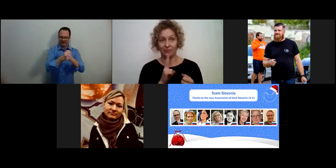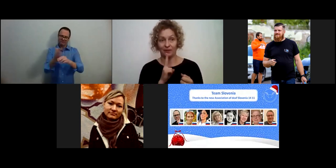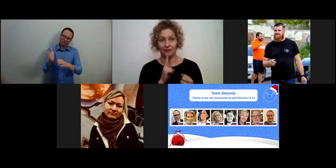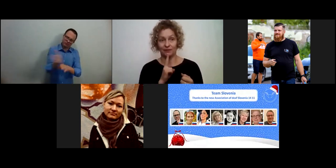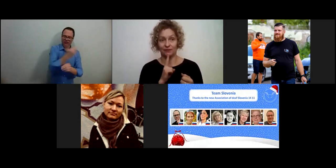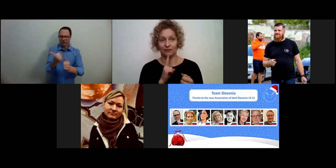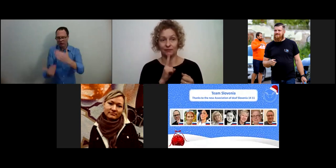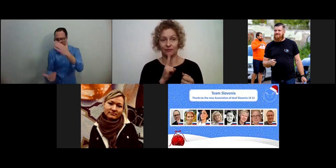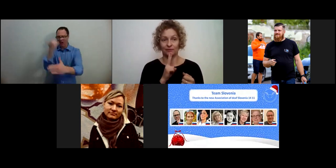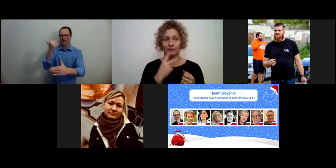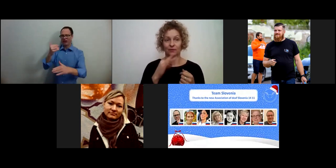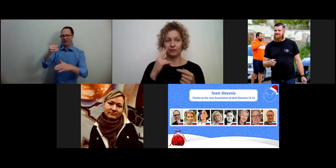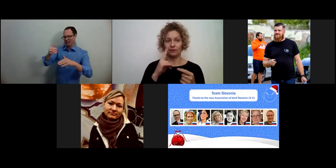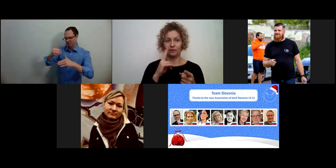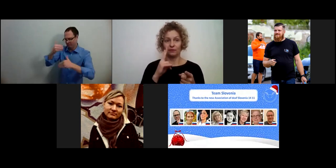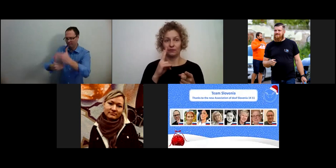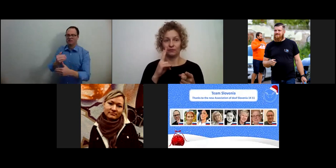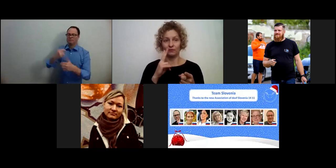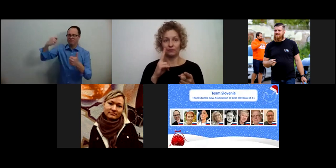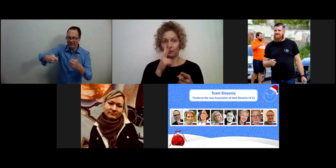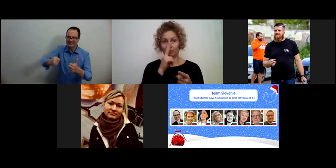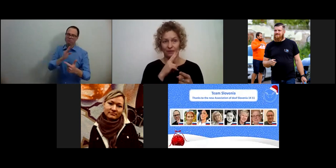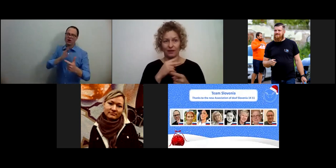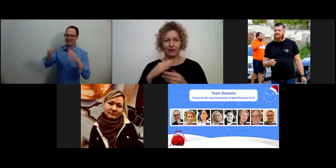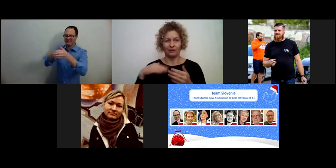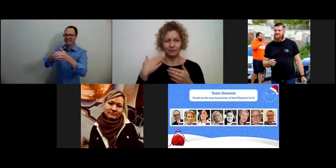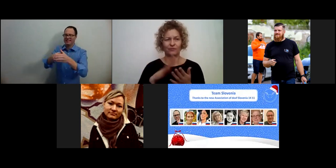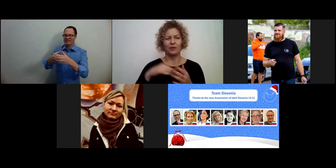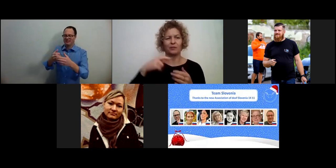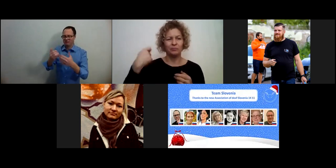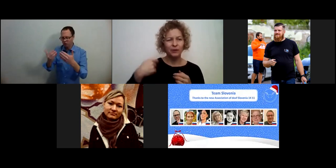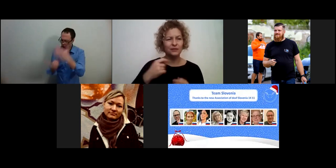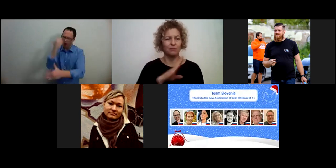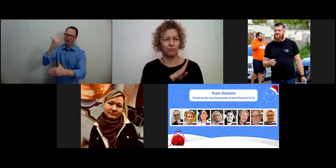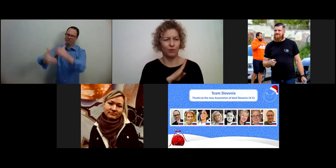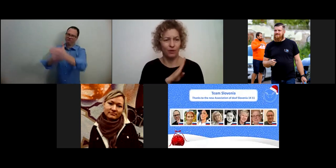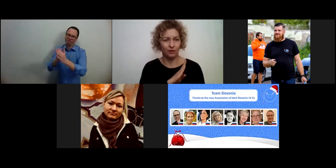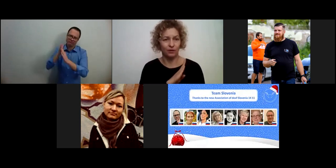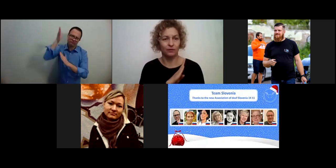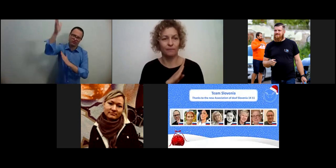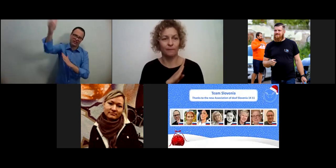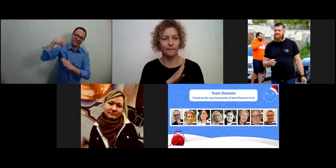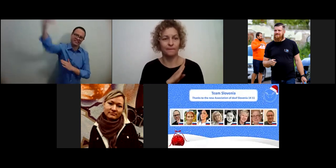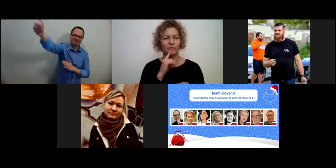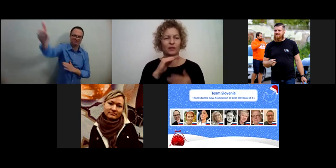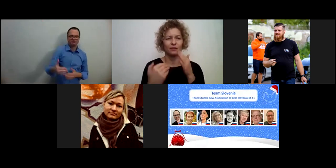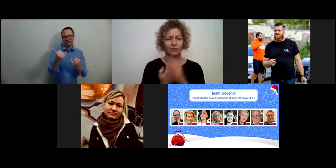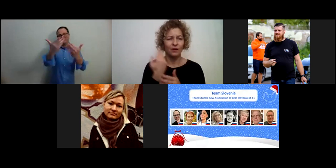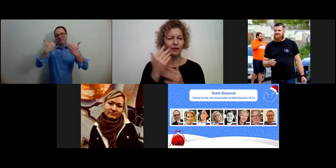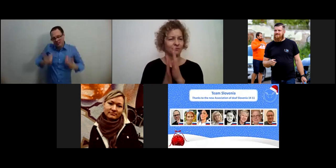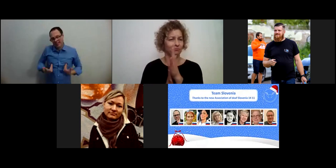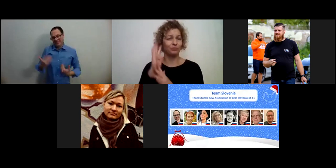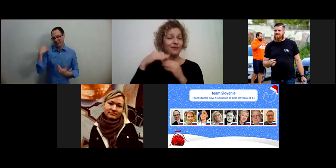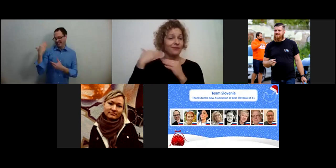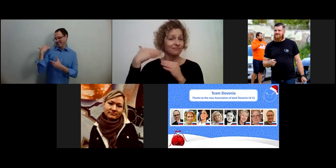last 2 months, we've had a new board elected, a new president, a new board, and